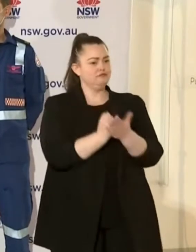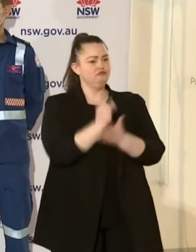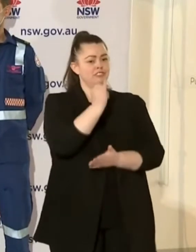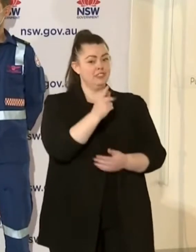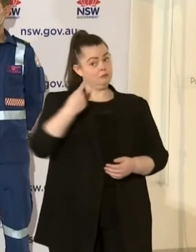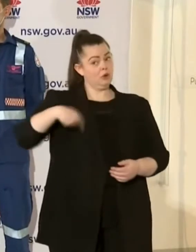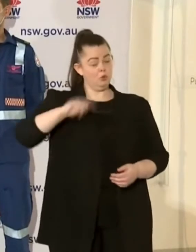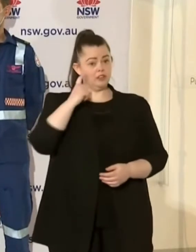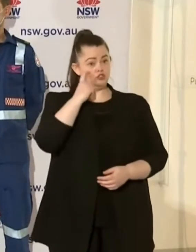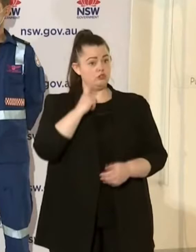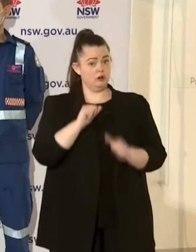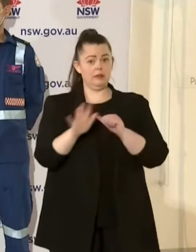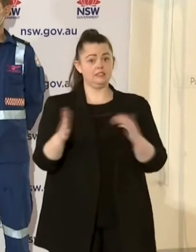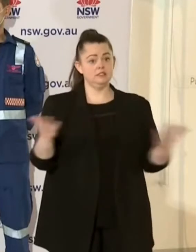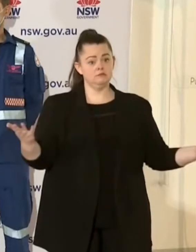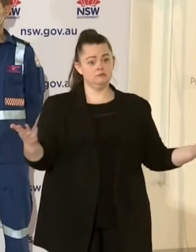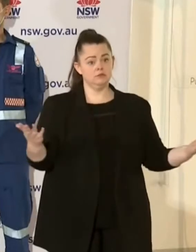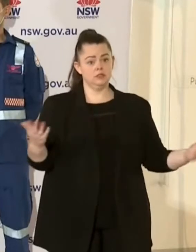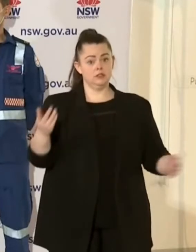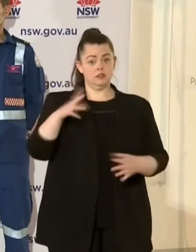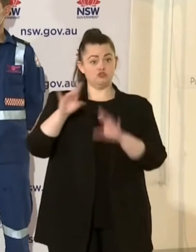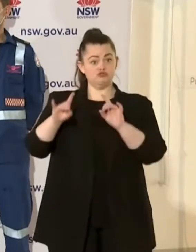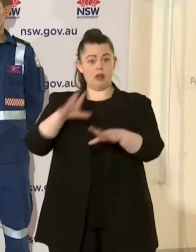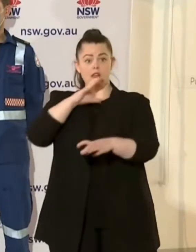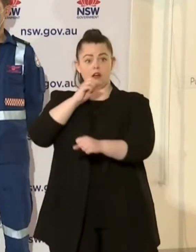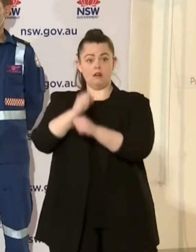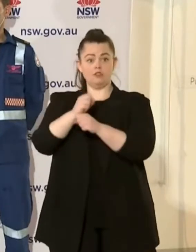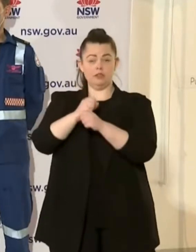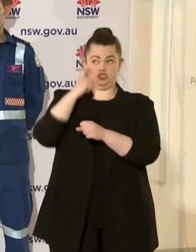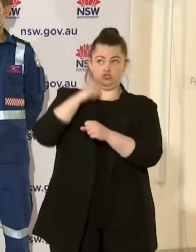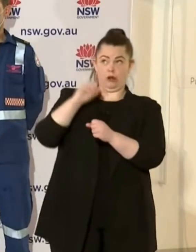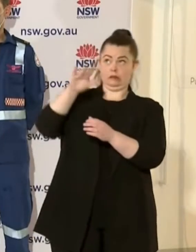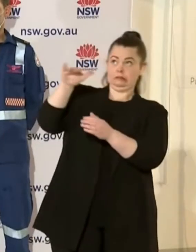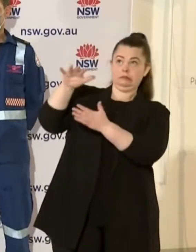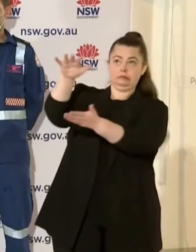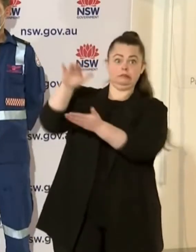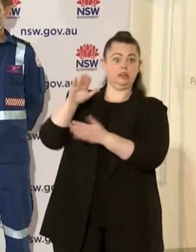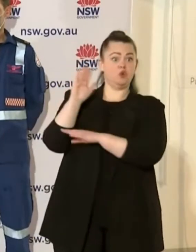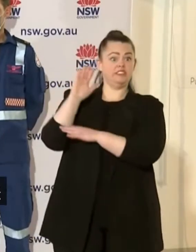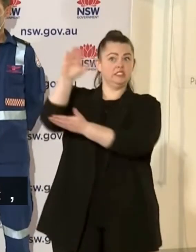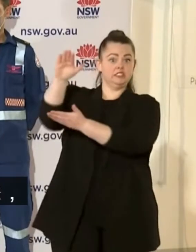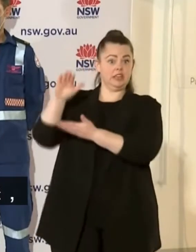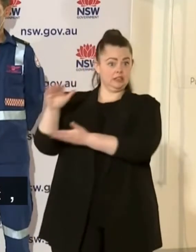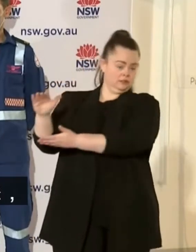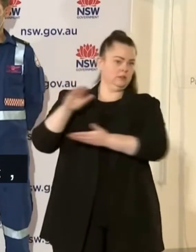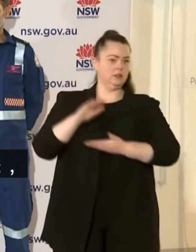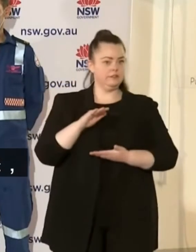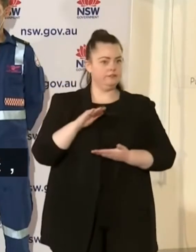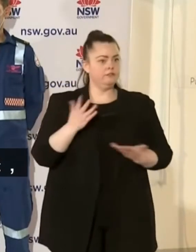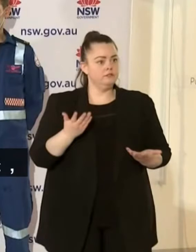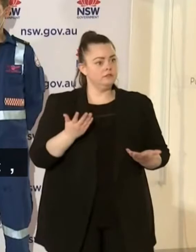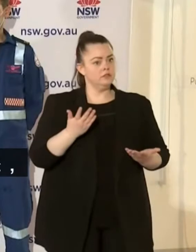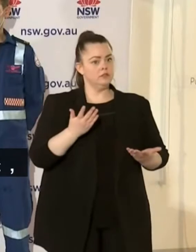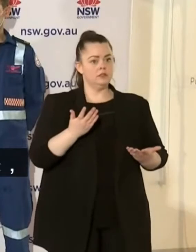tried, and they tried to get as much vaccines available as possible. It would certainly be beneficial if we could get more Pfizer, but at the